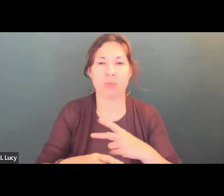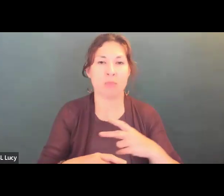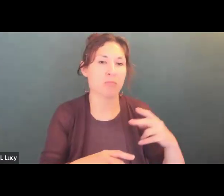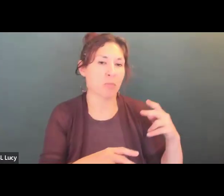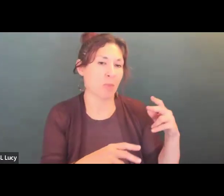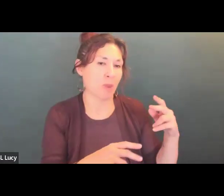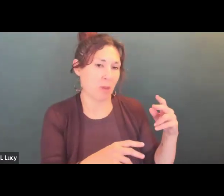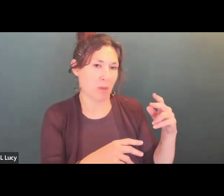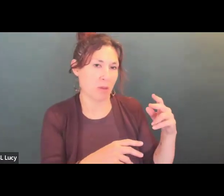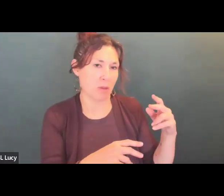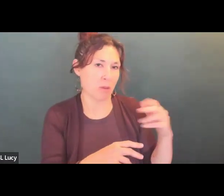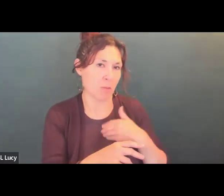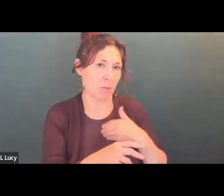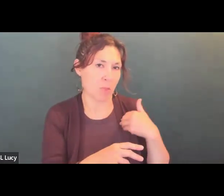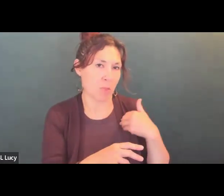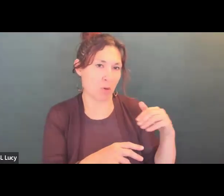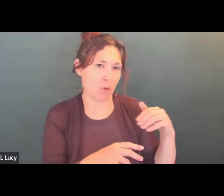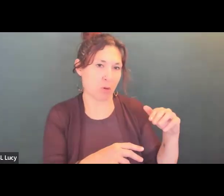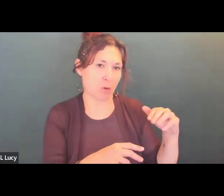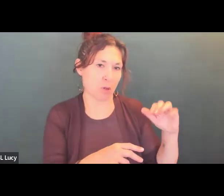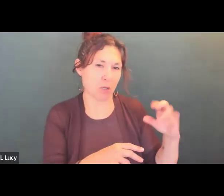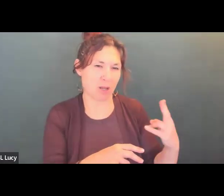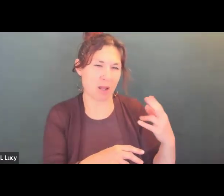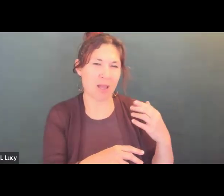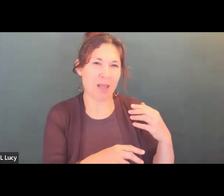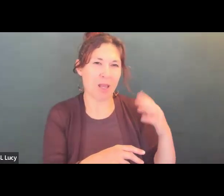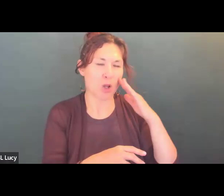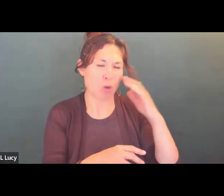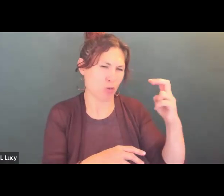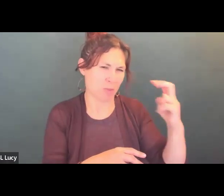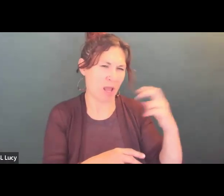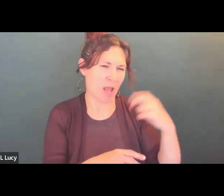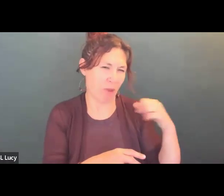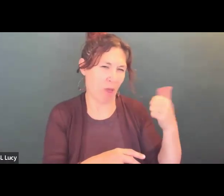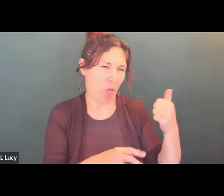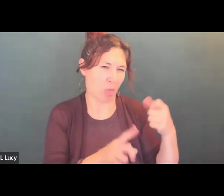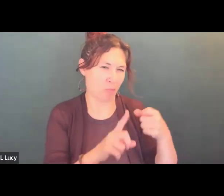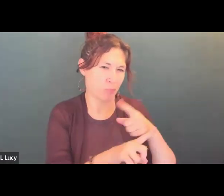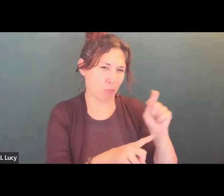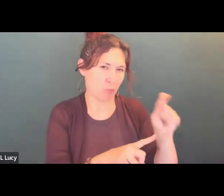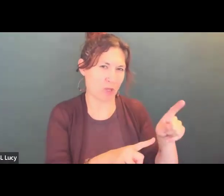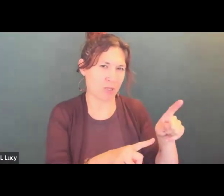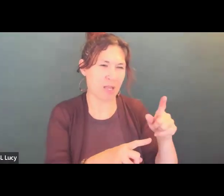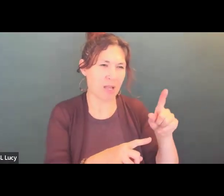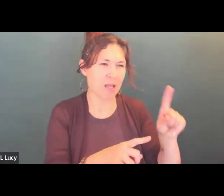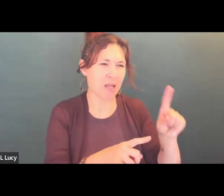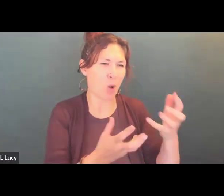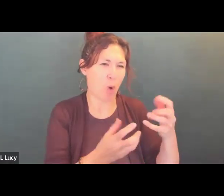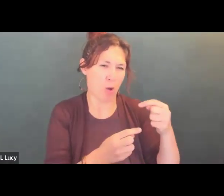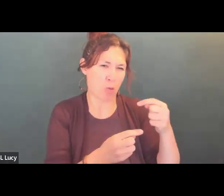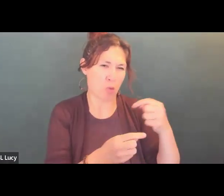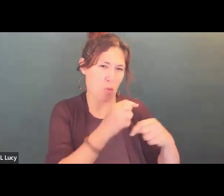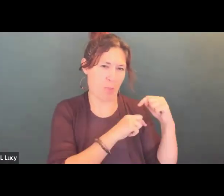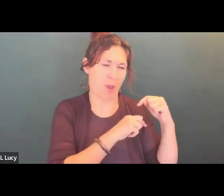two more questions in addition to what's been discussed. I guess sort of 4 steps back. I do